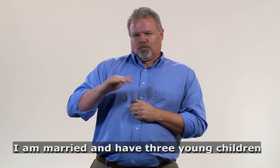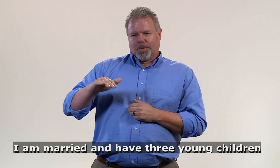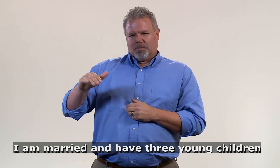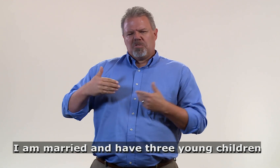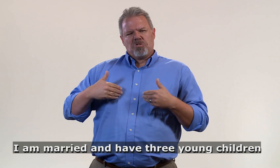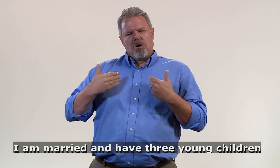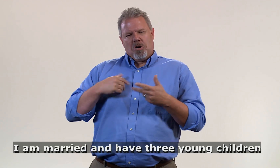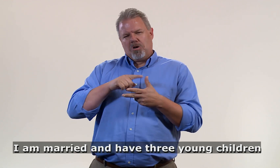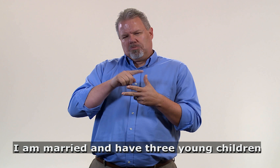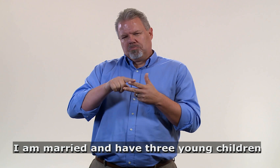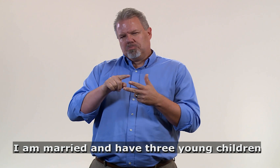3 young children,